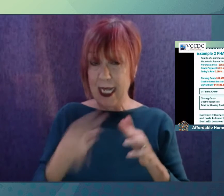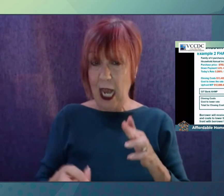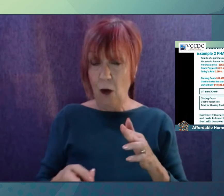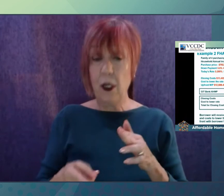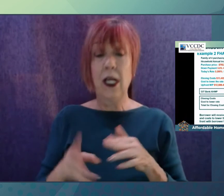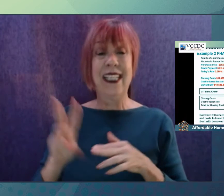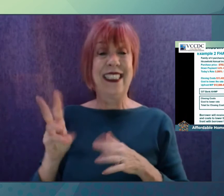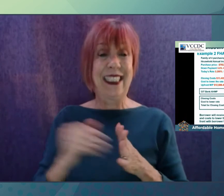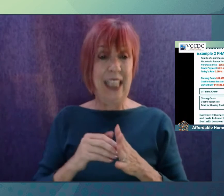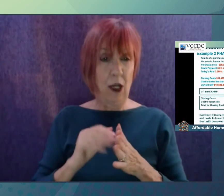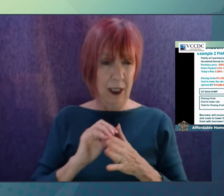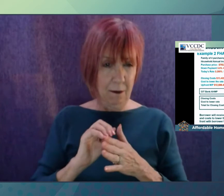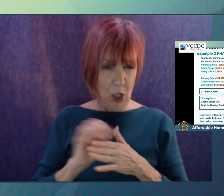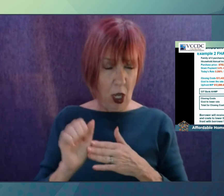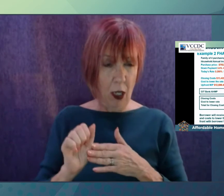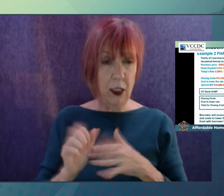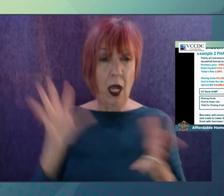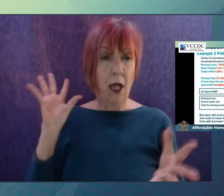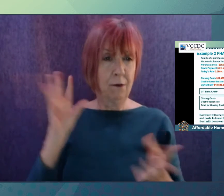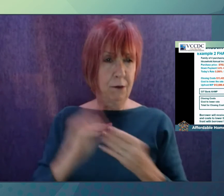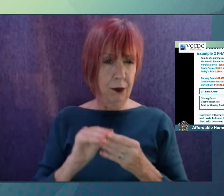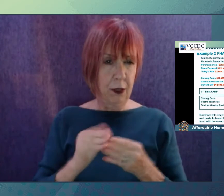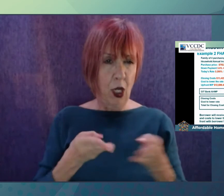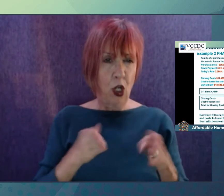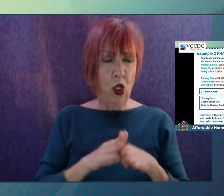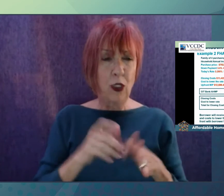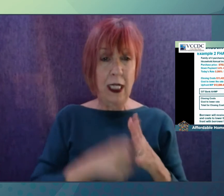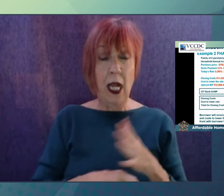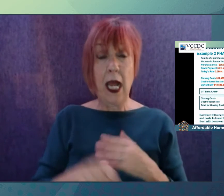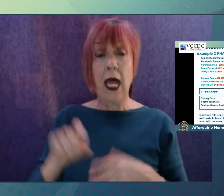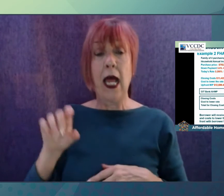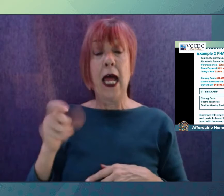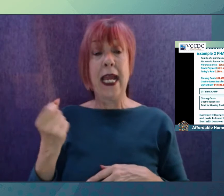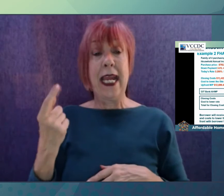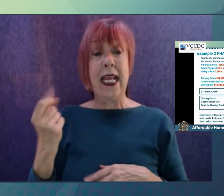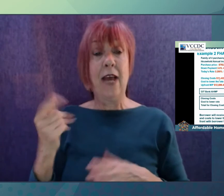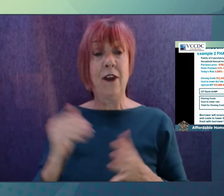$6,977. And so we add up the closing costs. We have